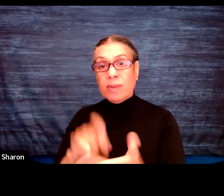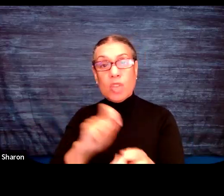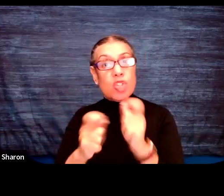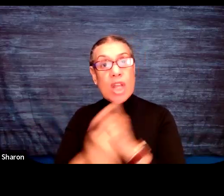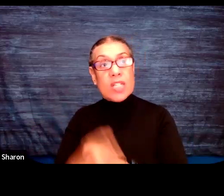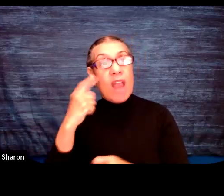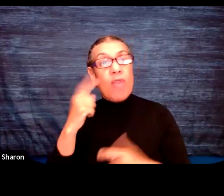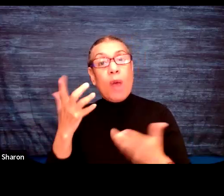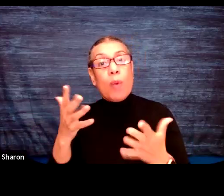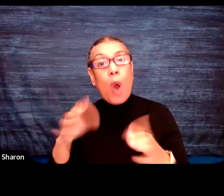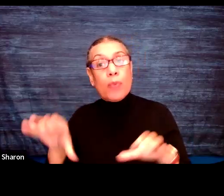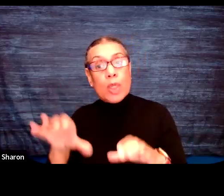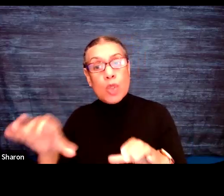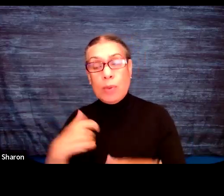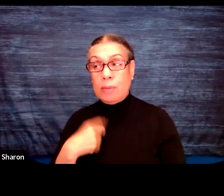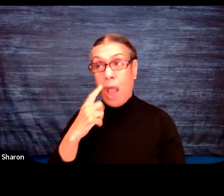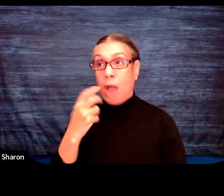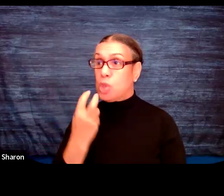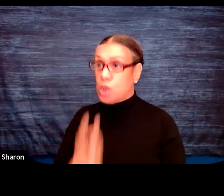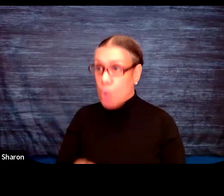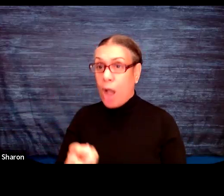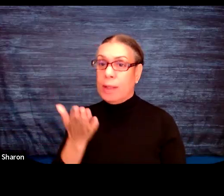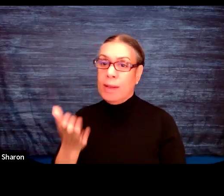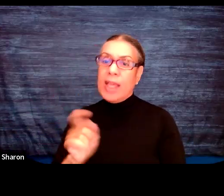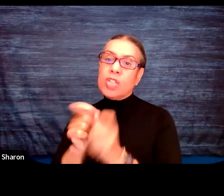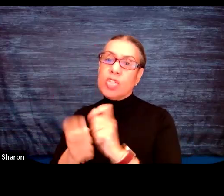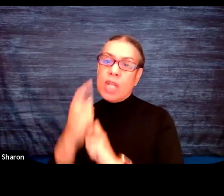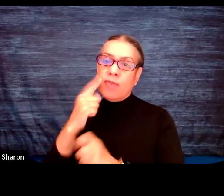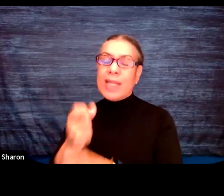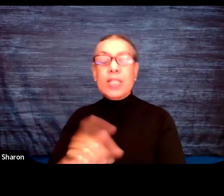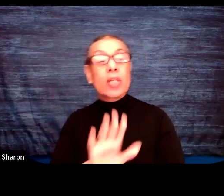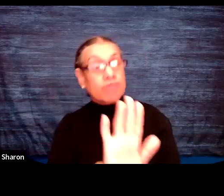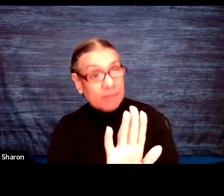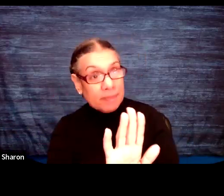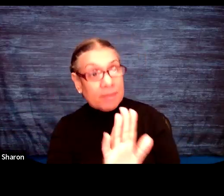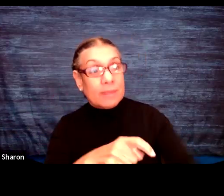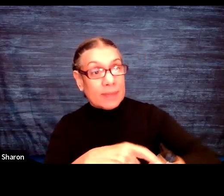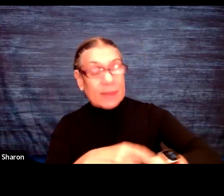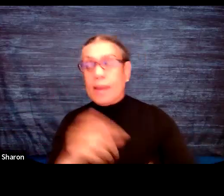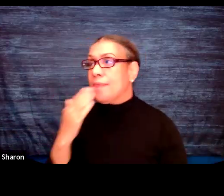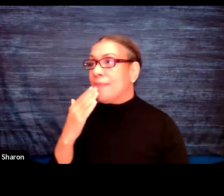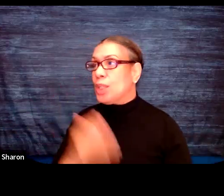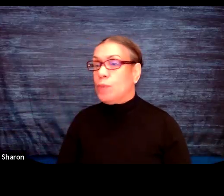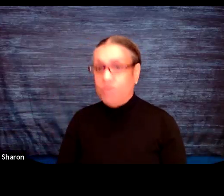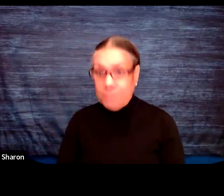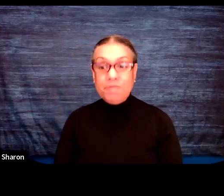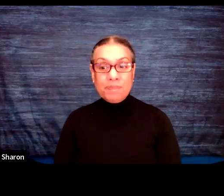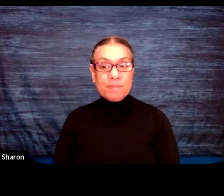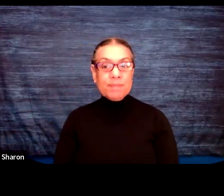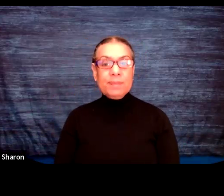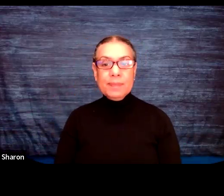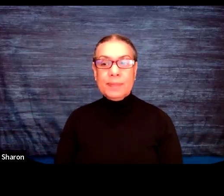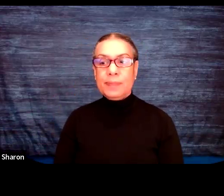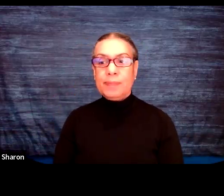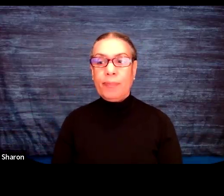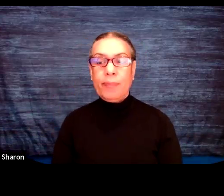we were already doing. So I'm really surprised that there is changes for next year. Thank you, Ms. Thank you Field. for the extra time. Appreciate it.